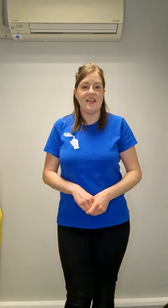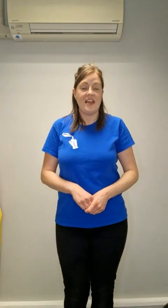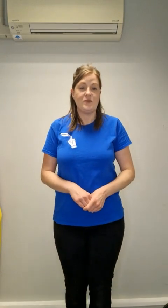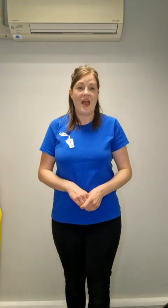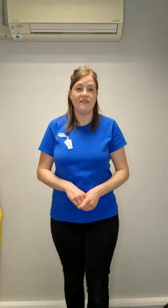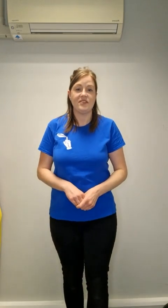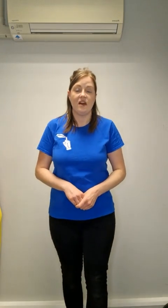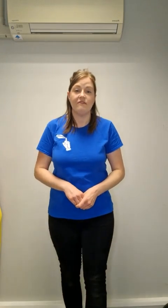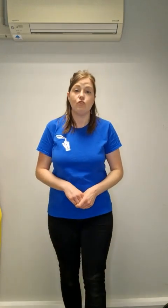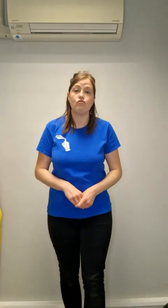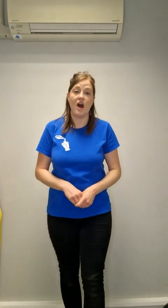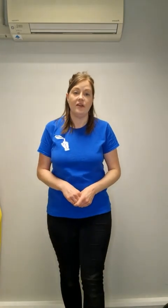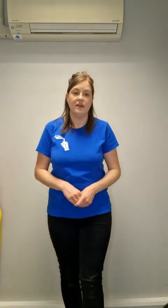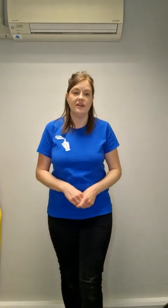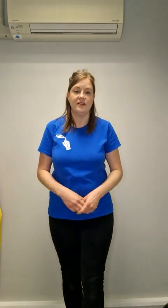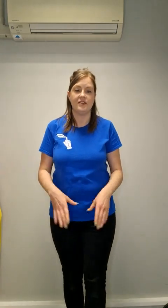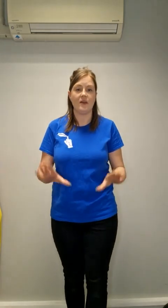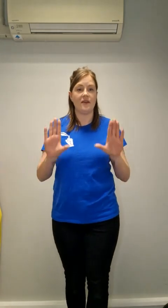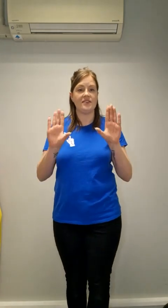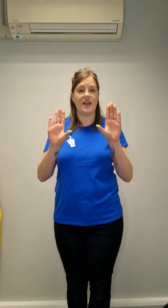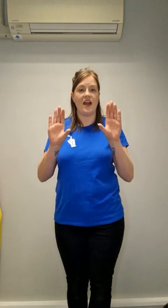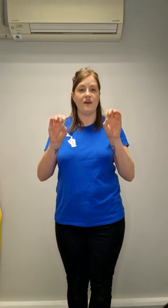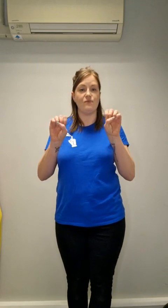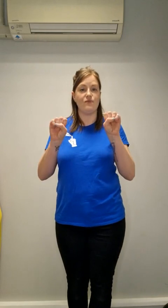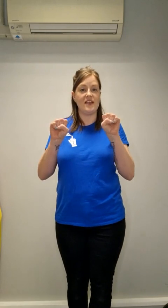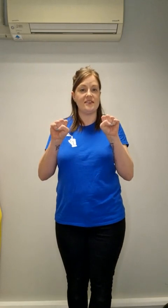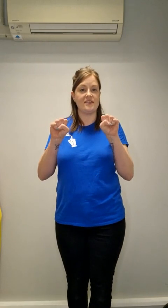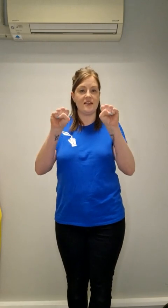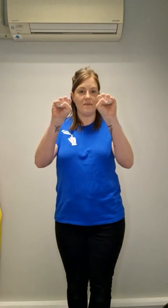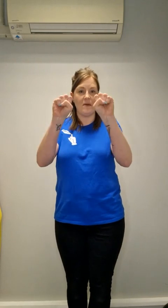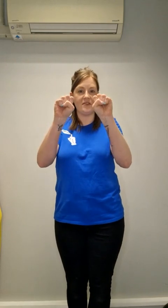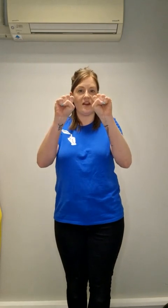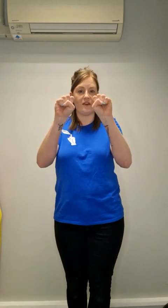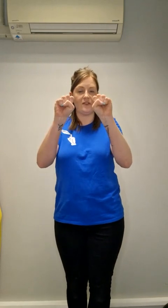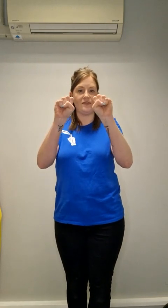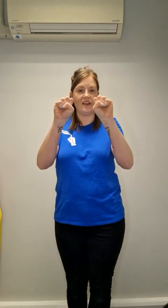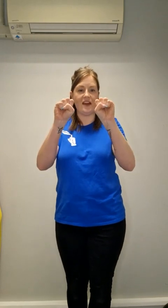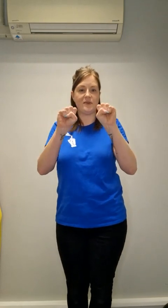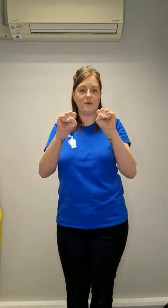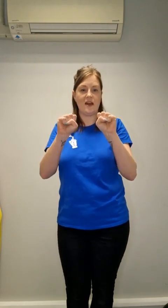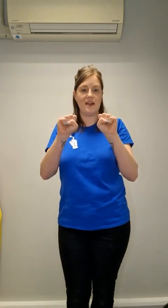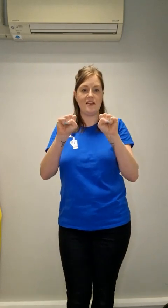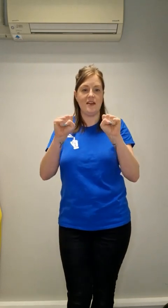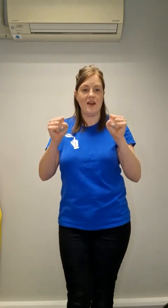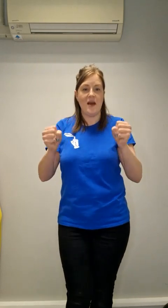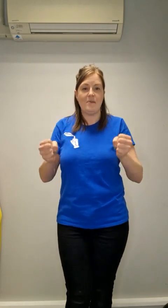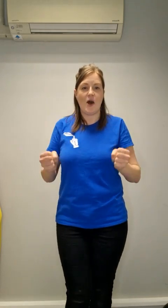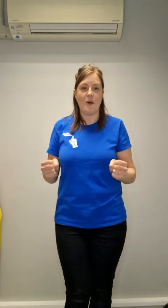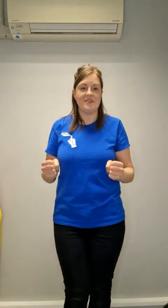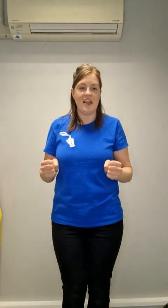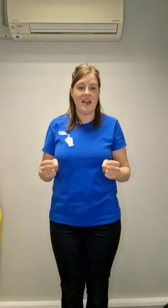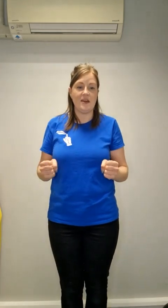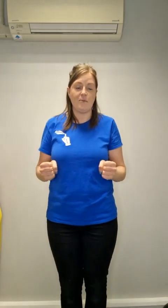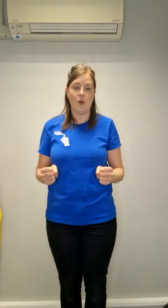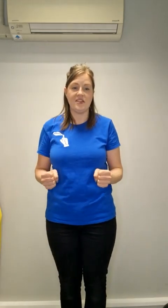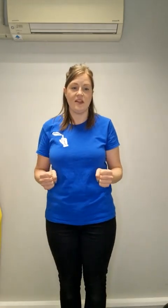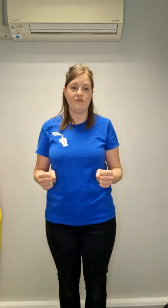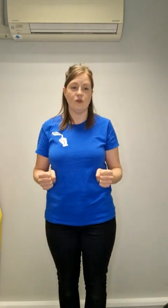Next we have the sign for run. So we're going to take our fists, remember tuck those fingernails away, palms in, pointing